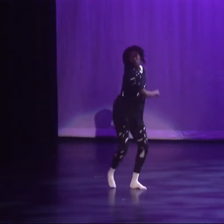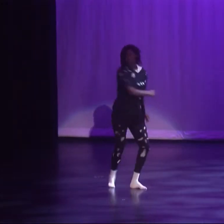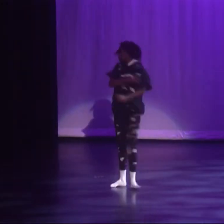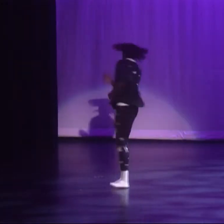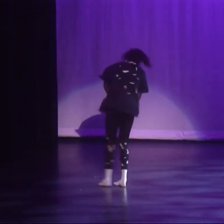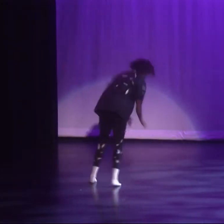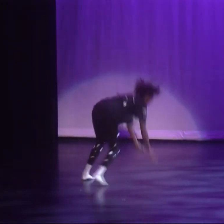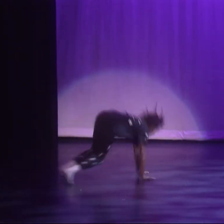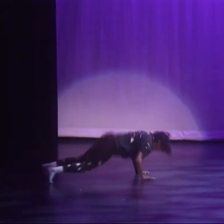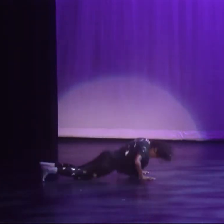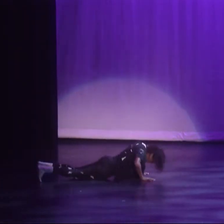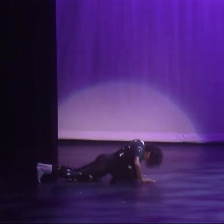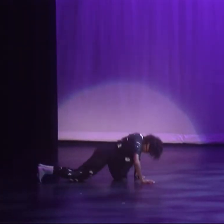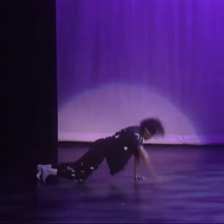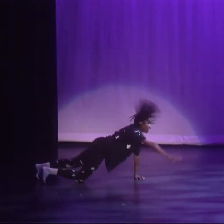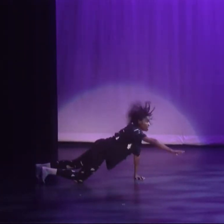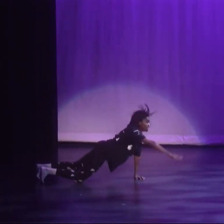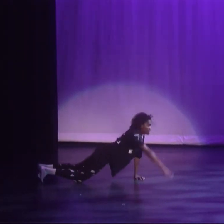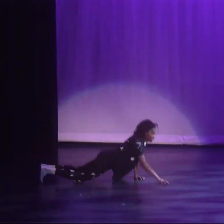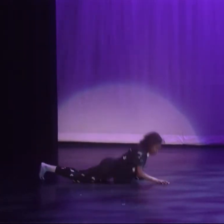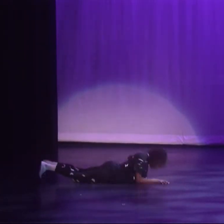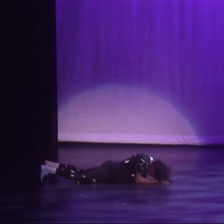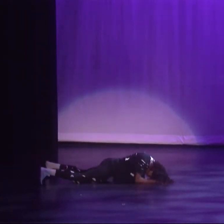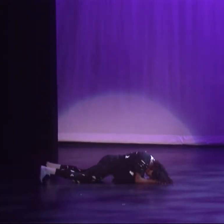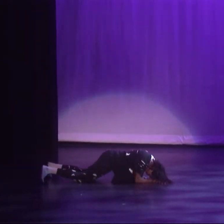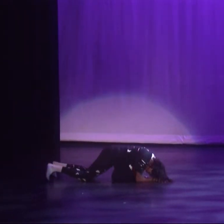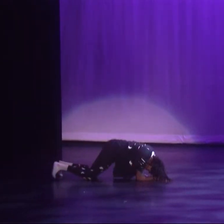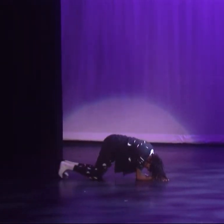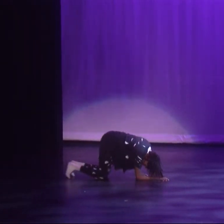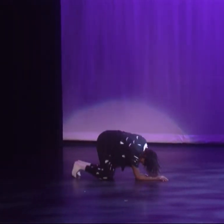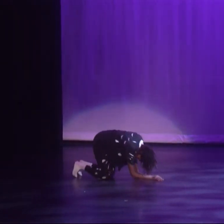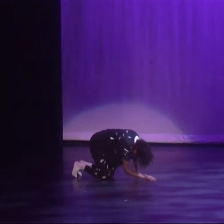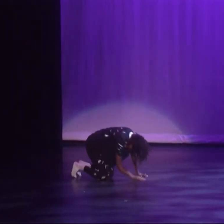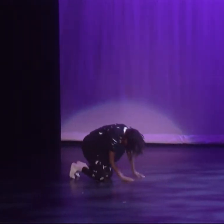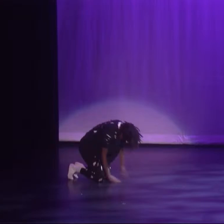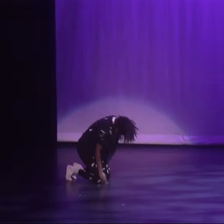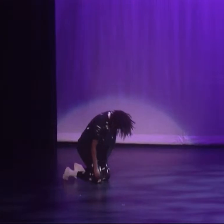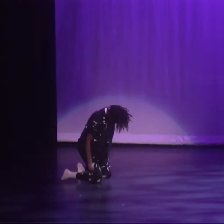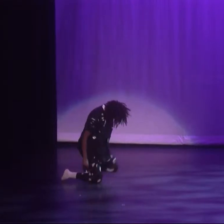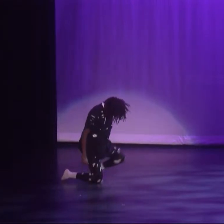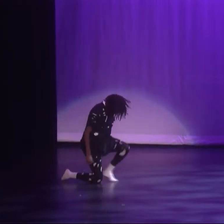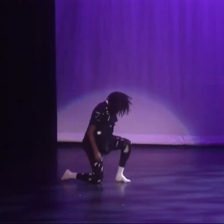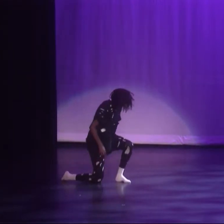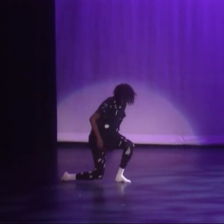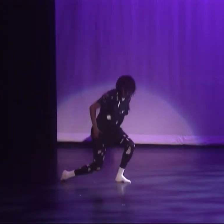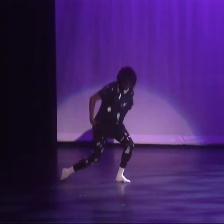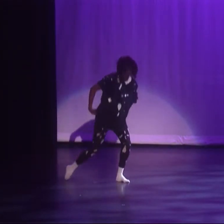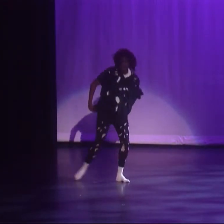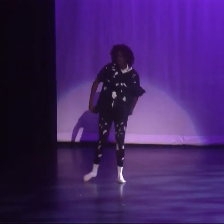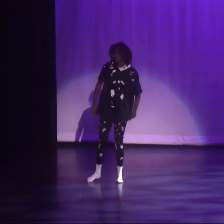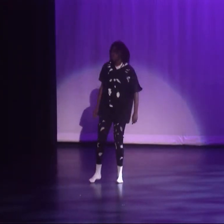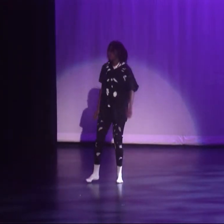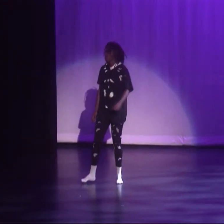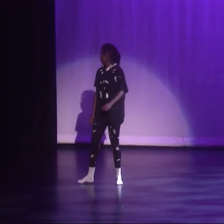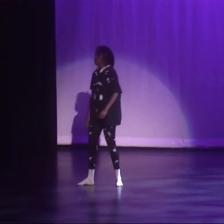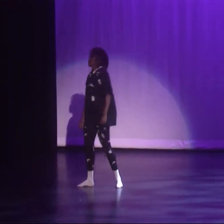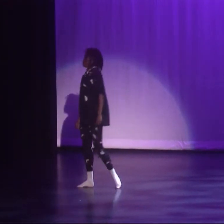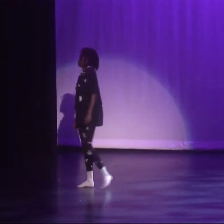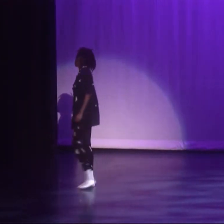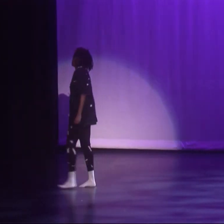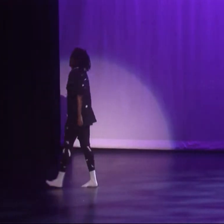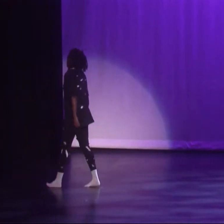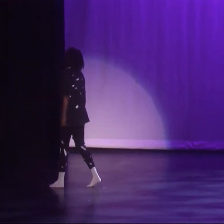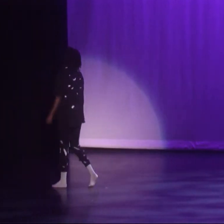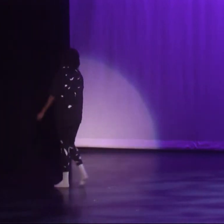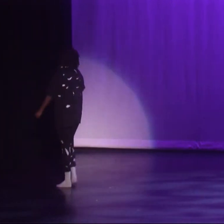I pray? Should I pray? Yeah. To myself, to a God, to